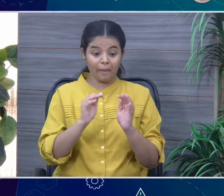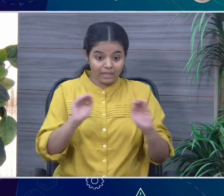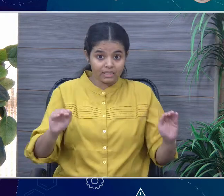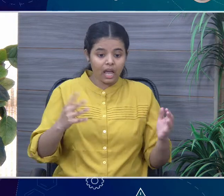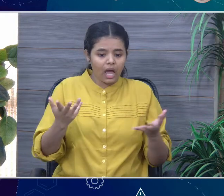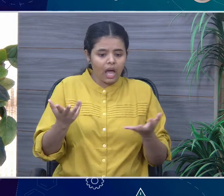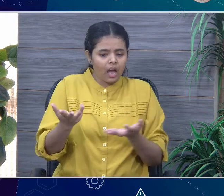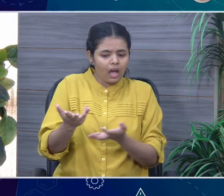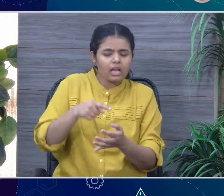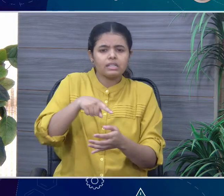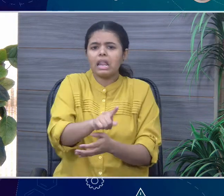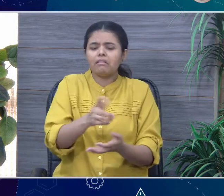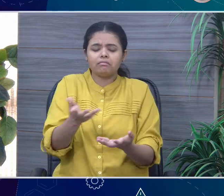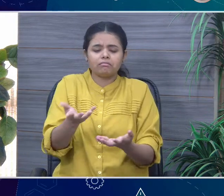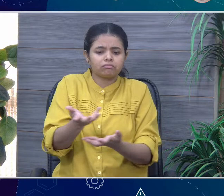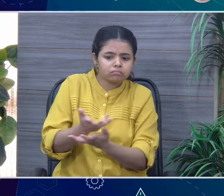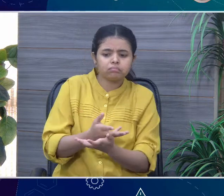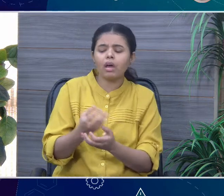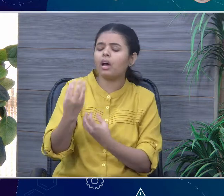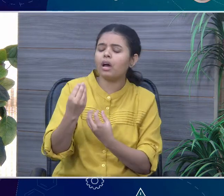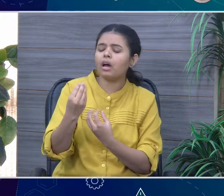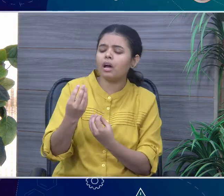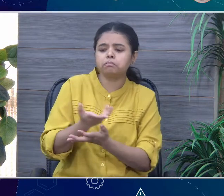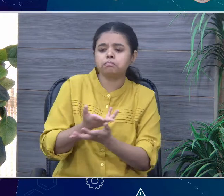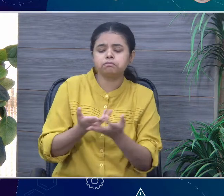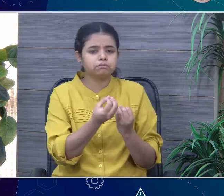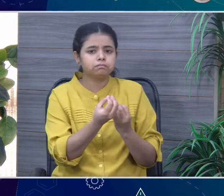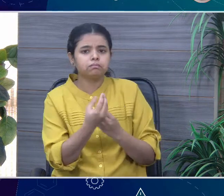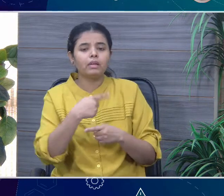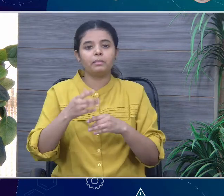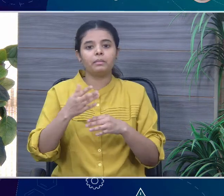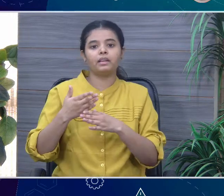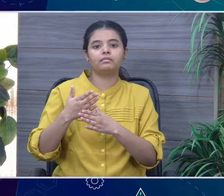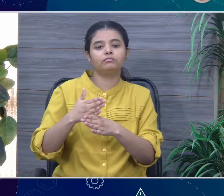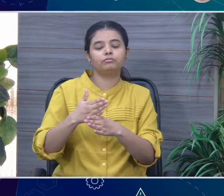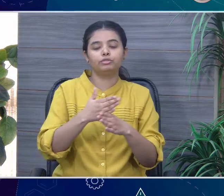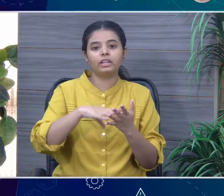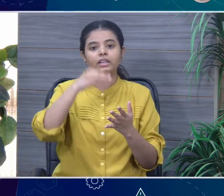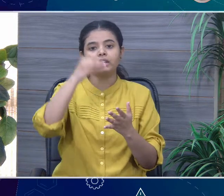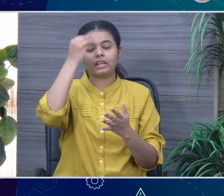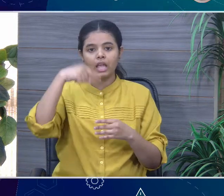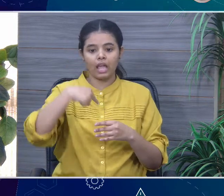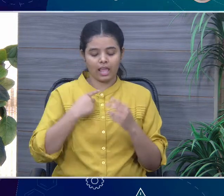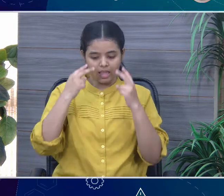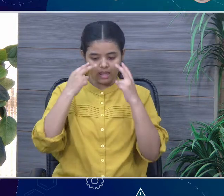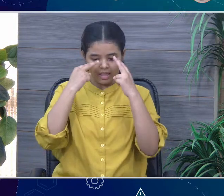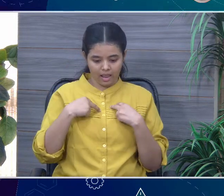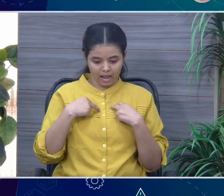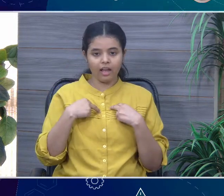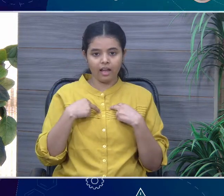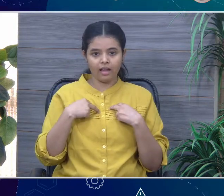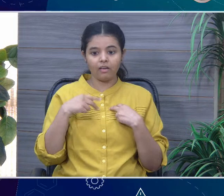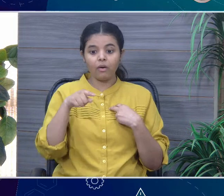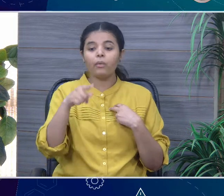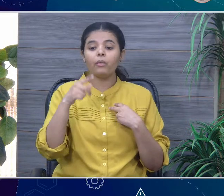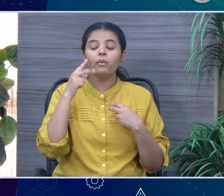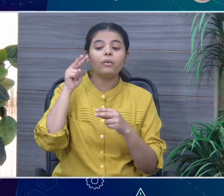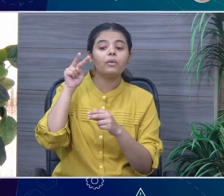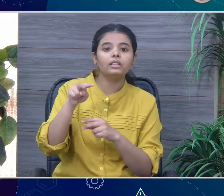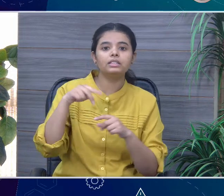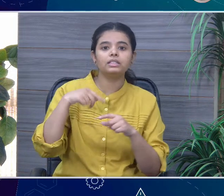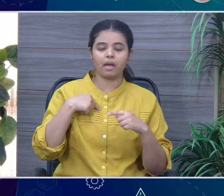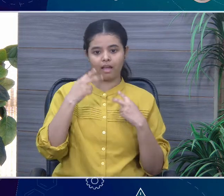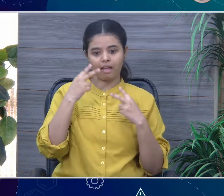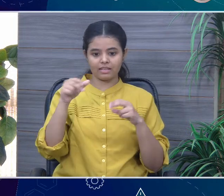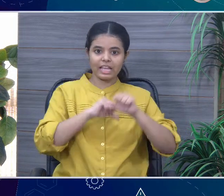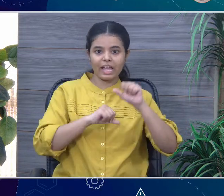more they will know about each other. They will know about self and others. Okay, this is me. I am good in